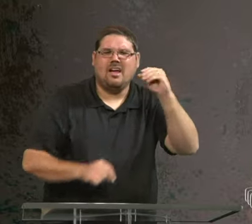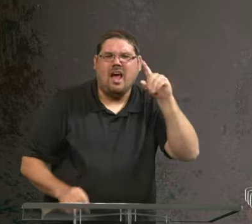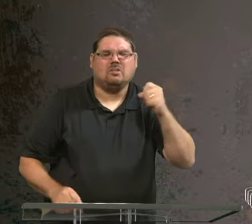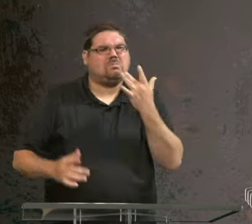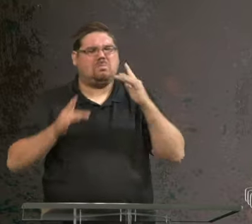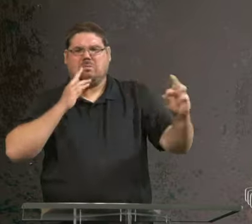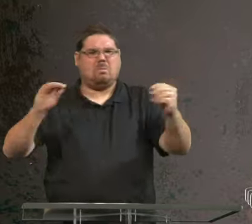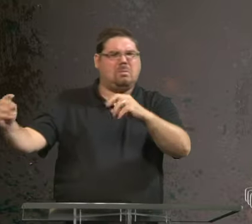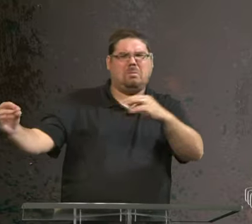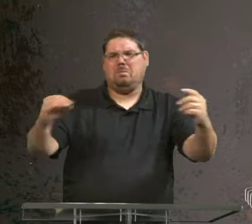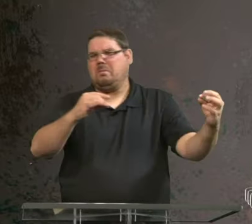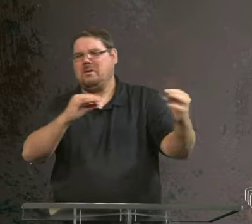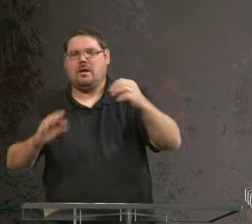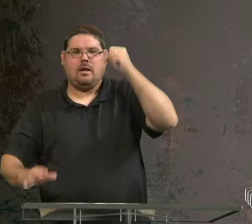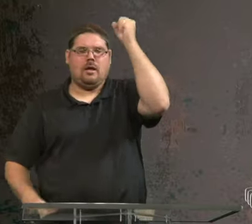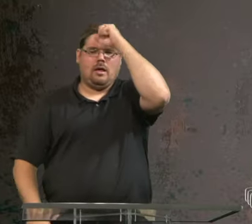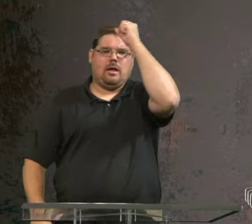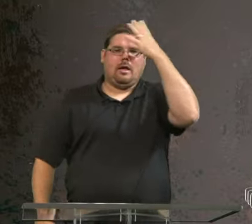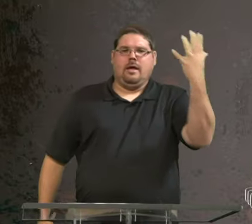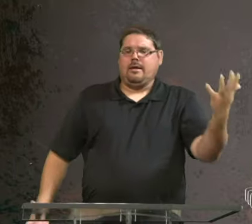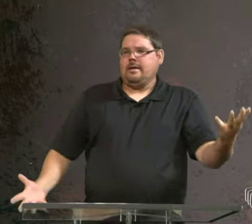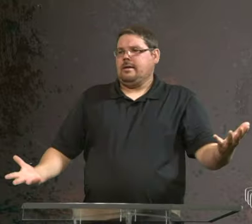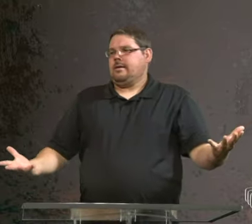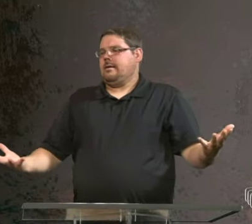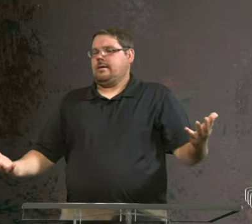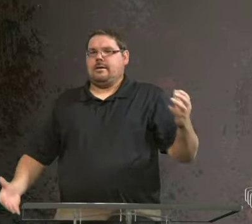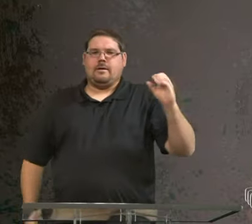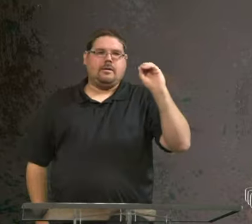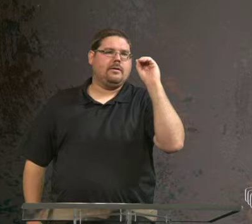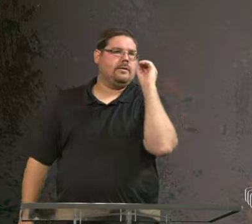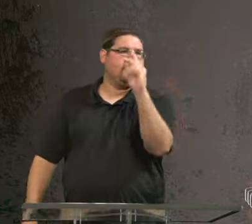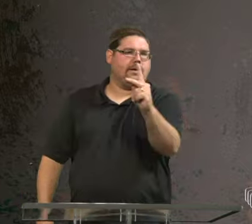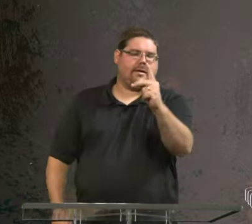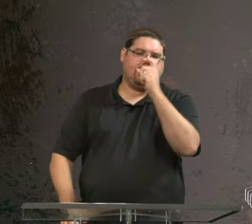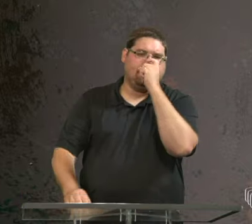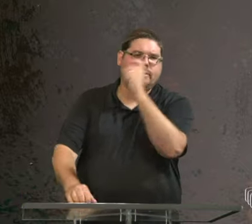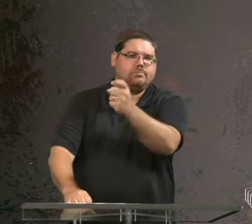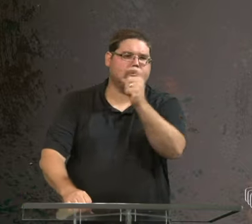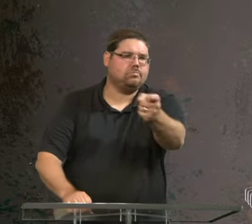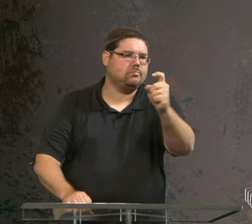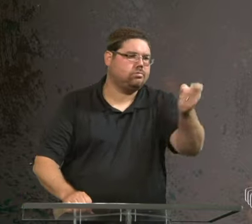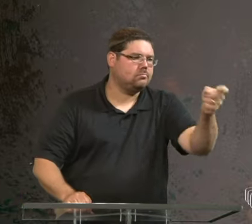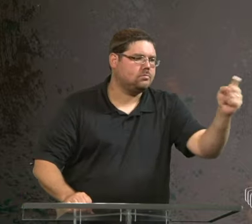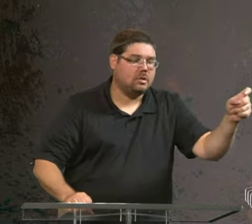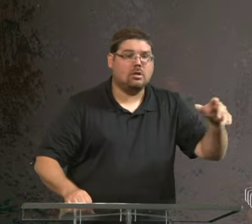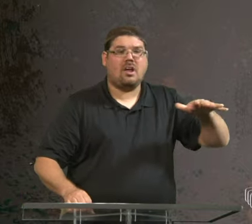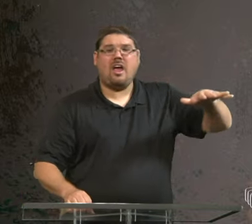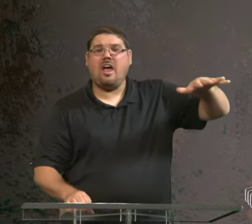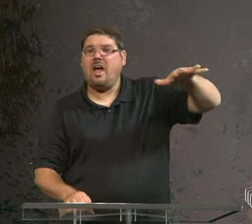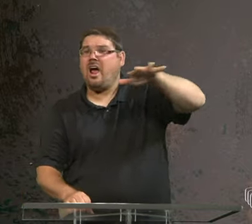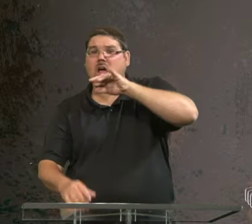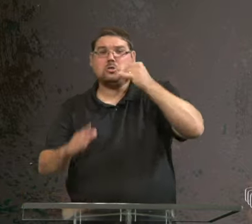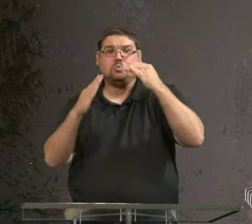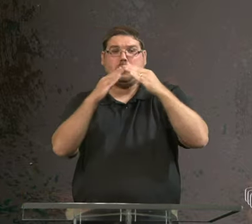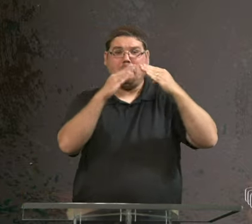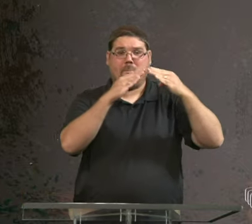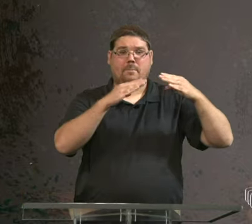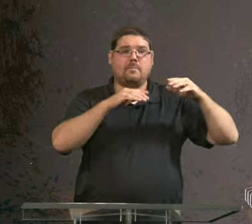had the various gods bickering among themselves, and Solomon is wondering what to do about